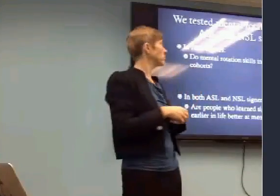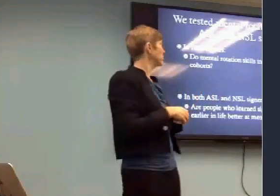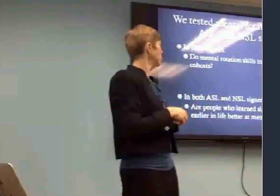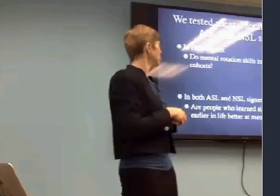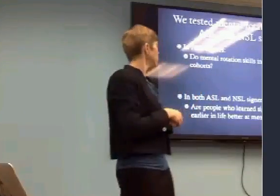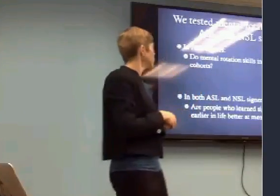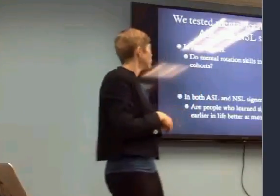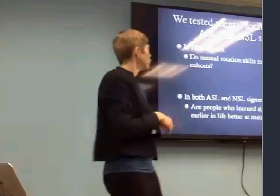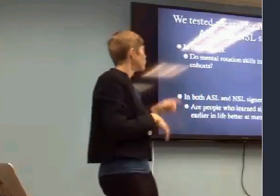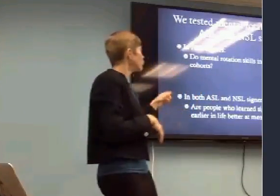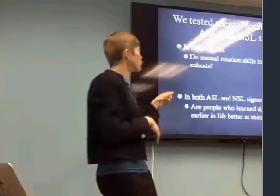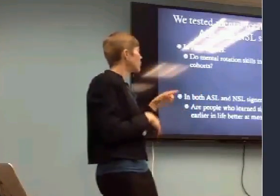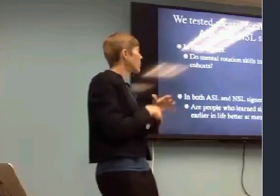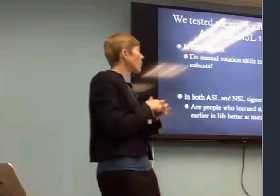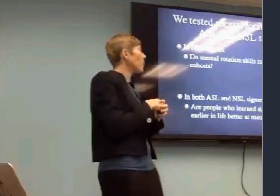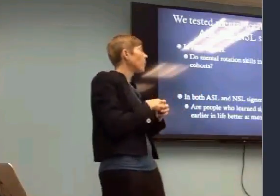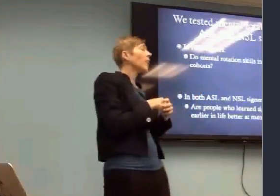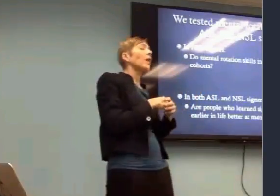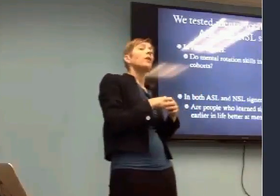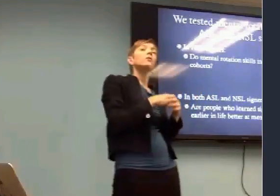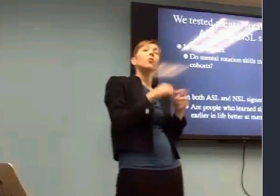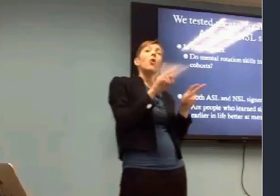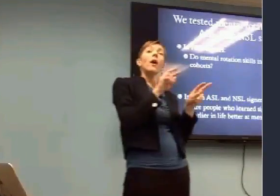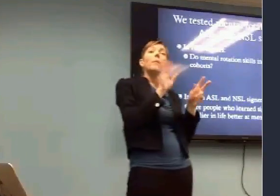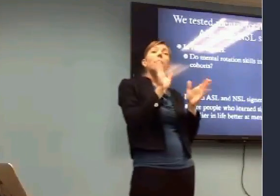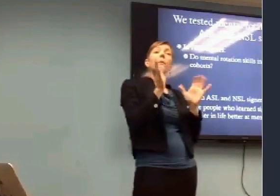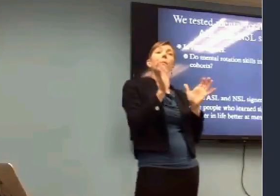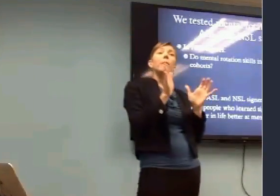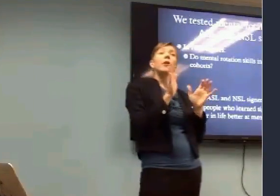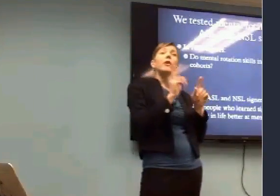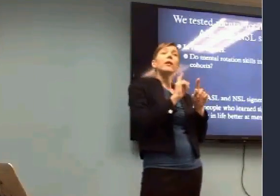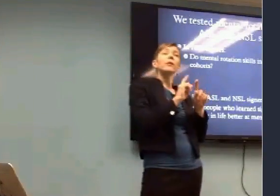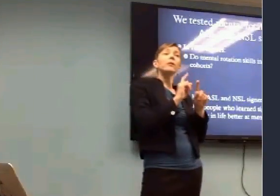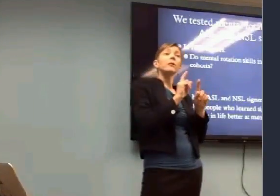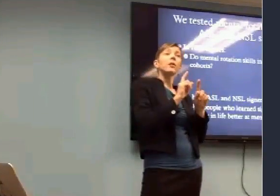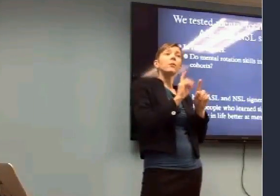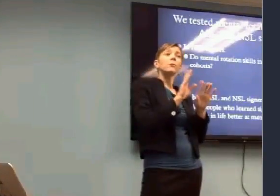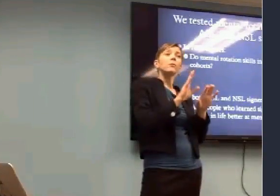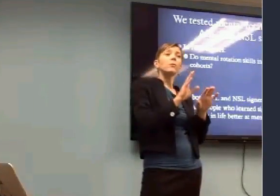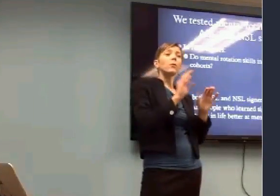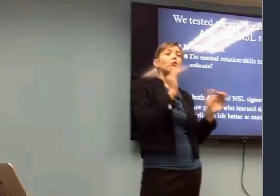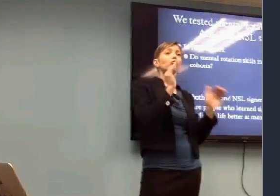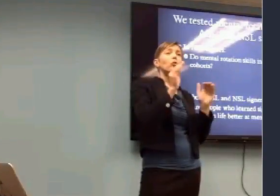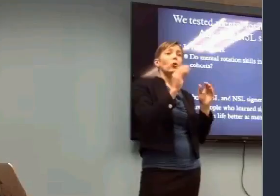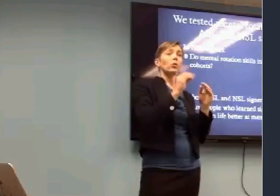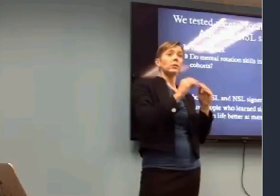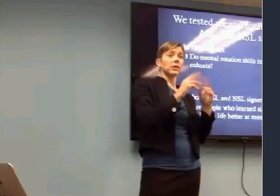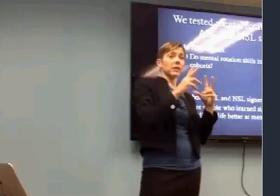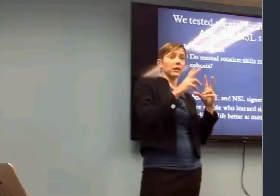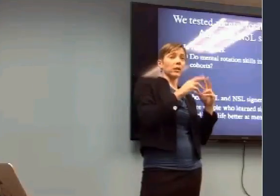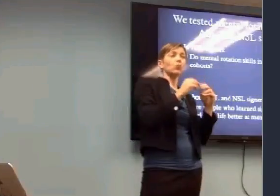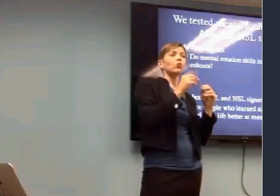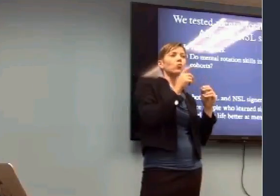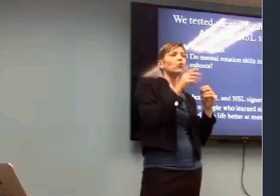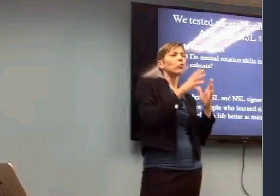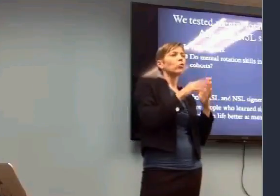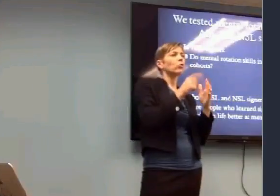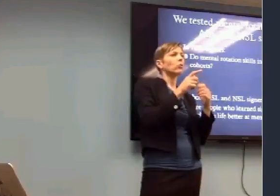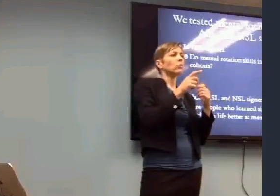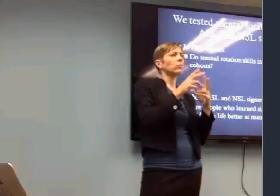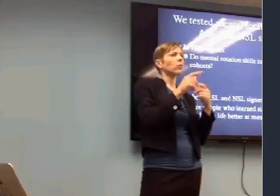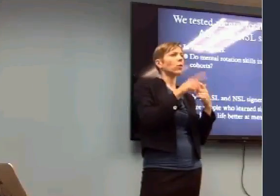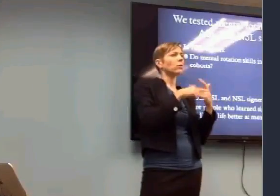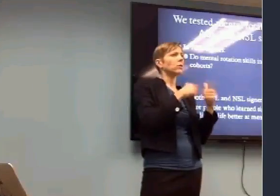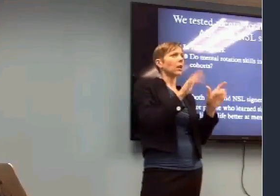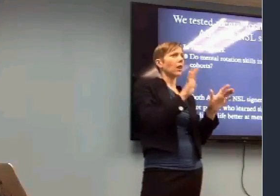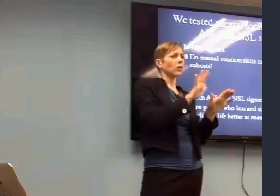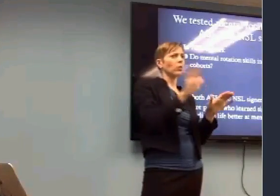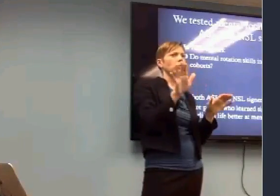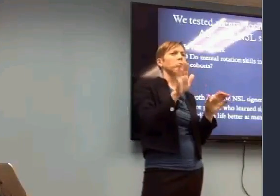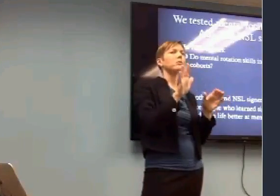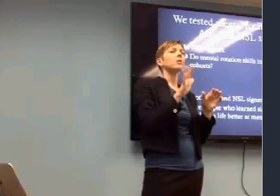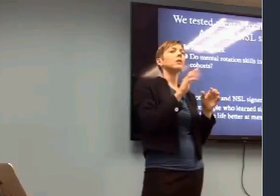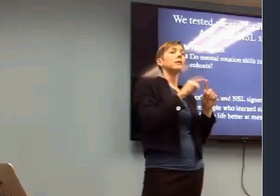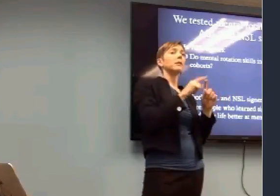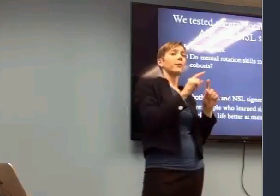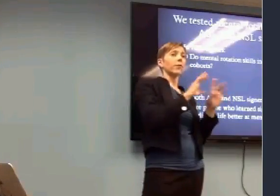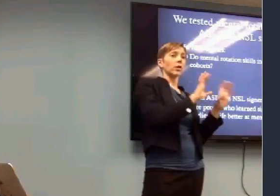and if that changes across the cohorts. I compare adults who have